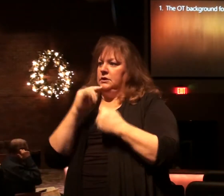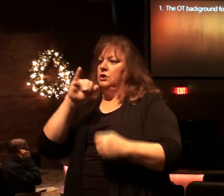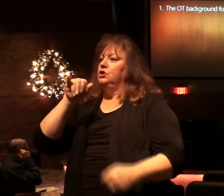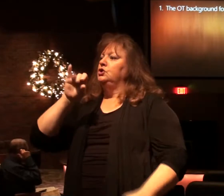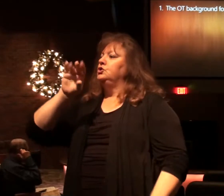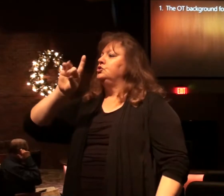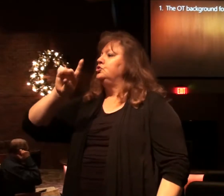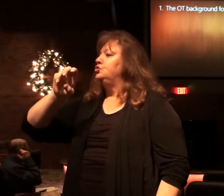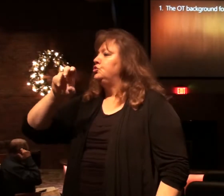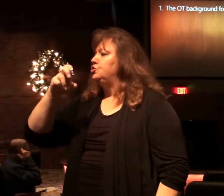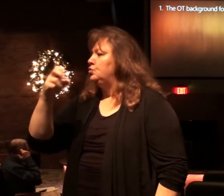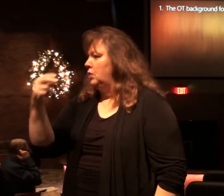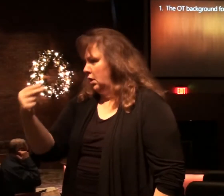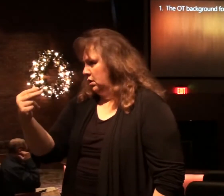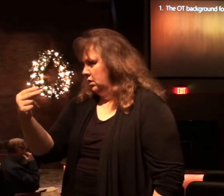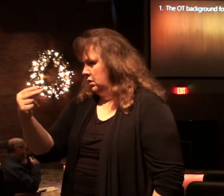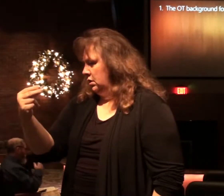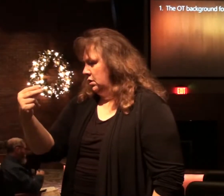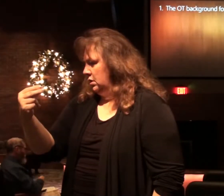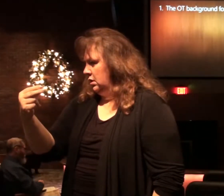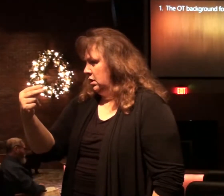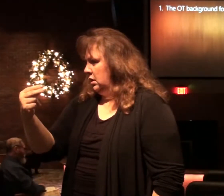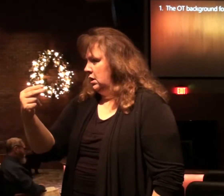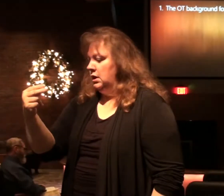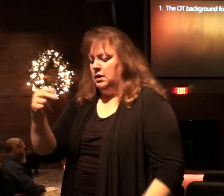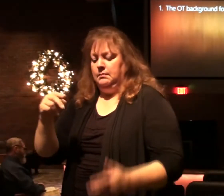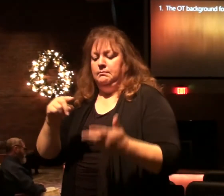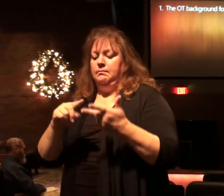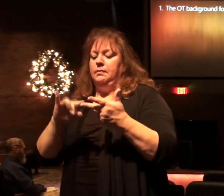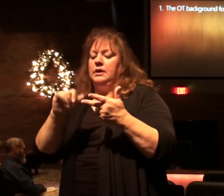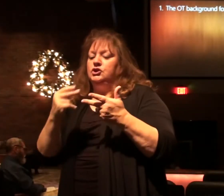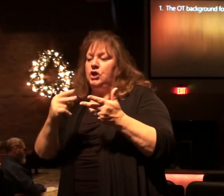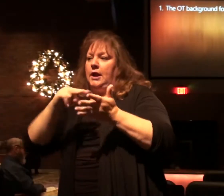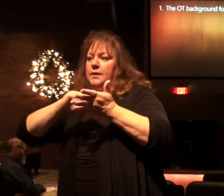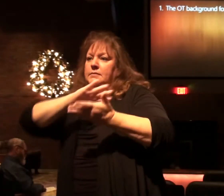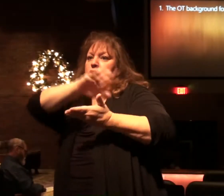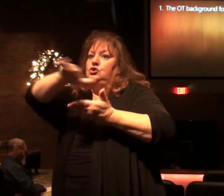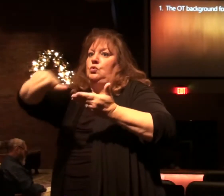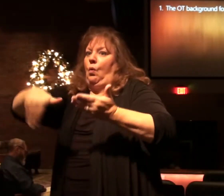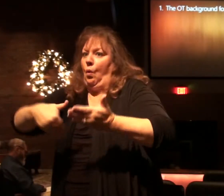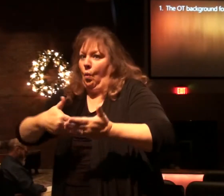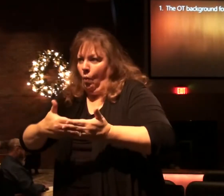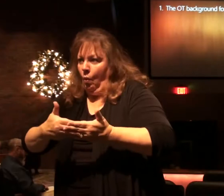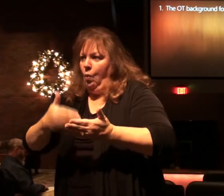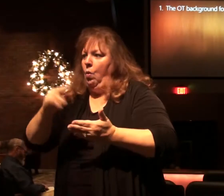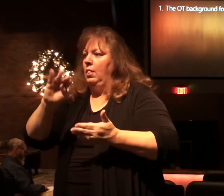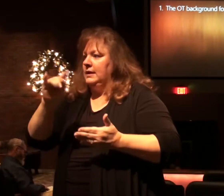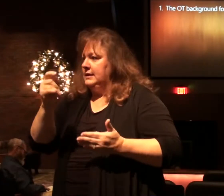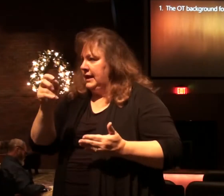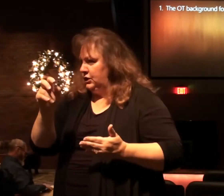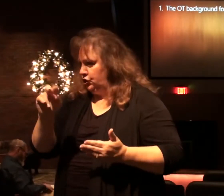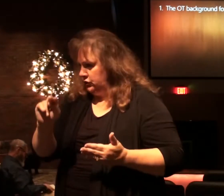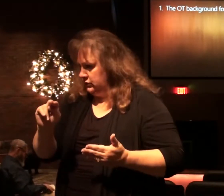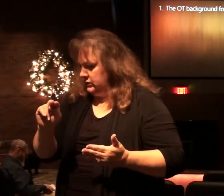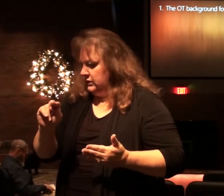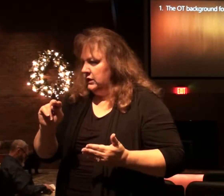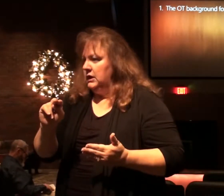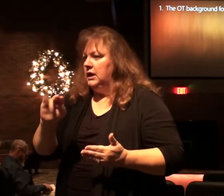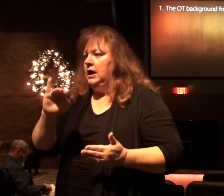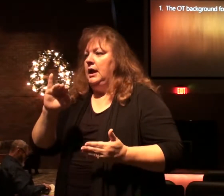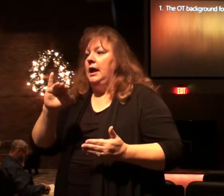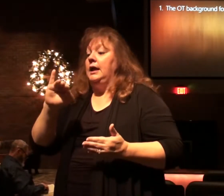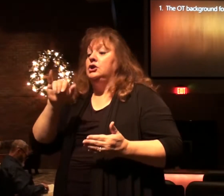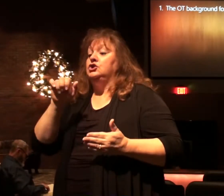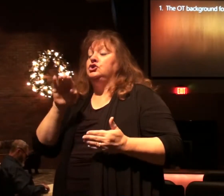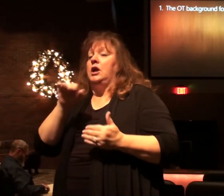Judah. But Jacob refers to the nation. So Israel, Jacob loved Joseph more than all his